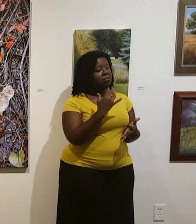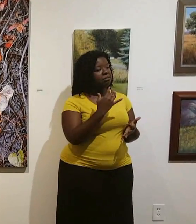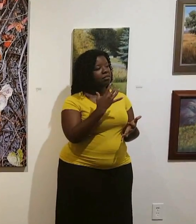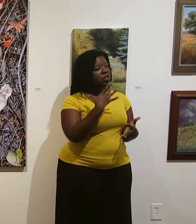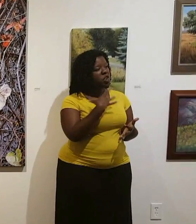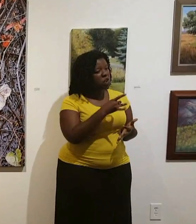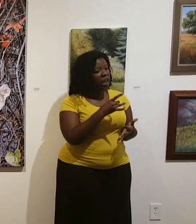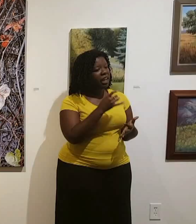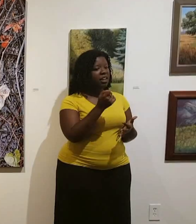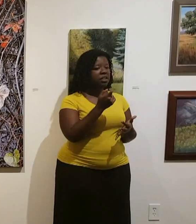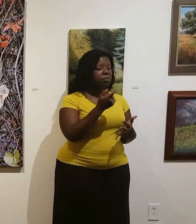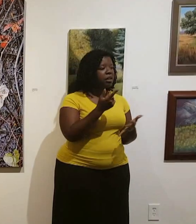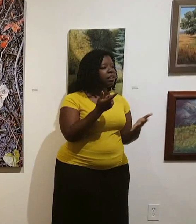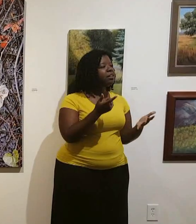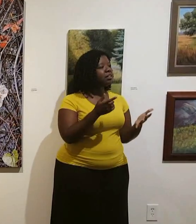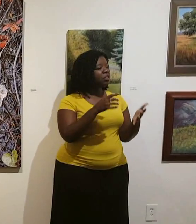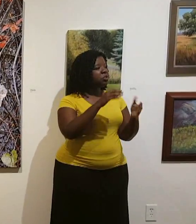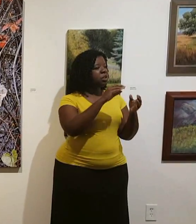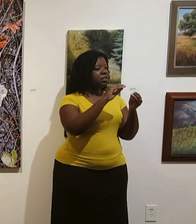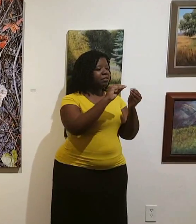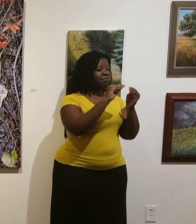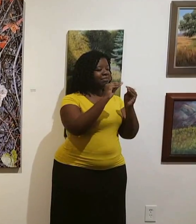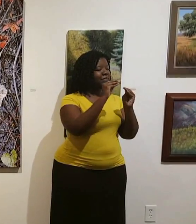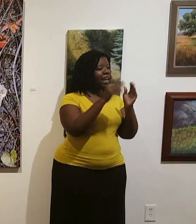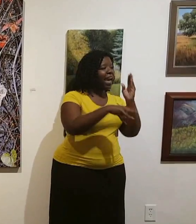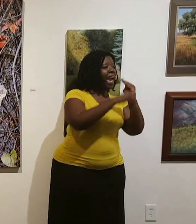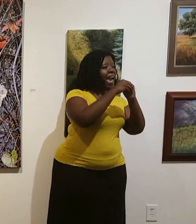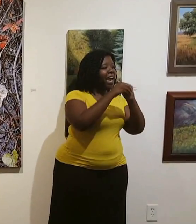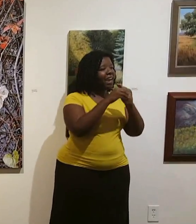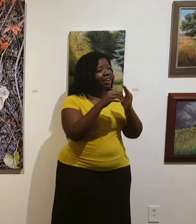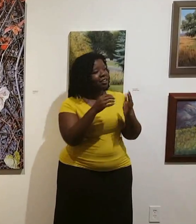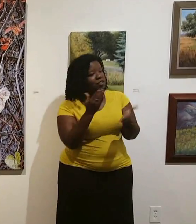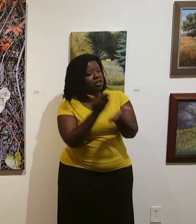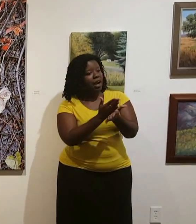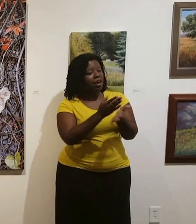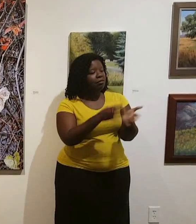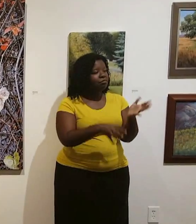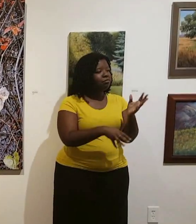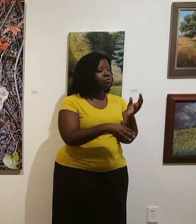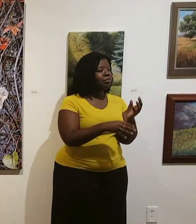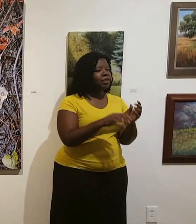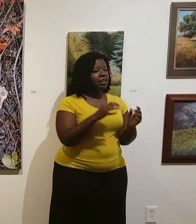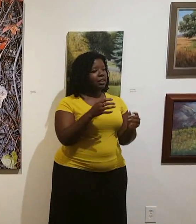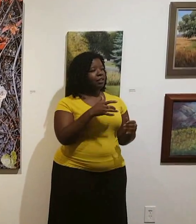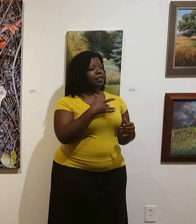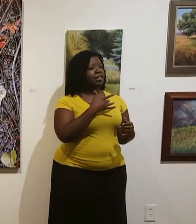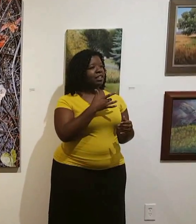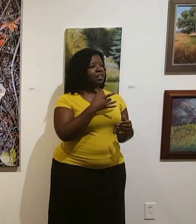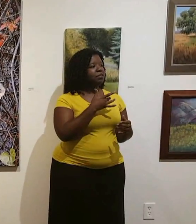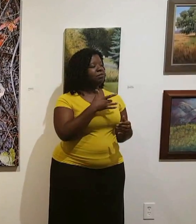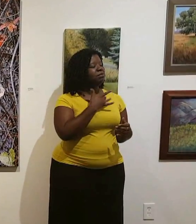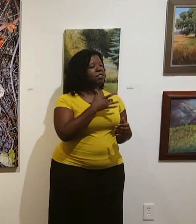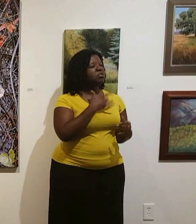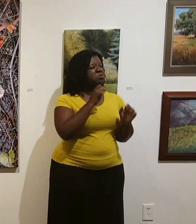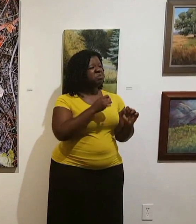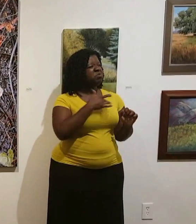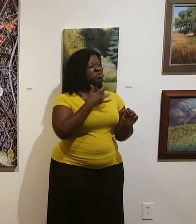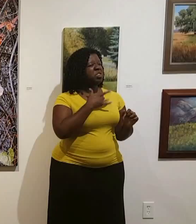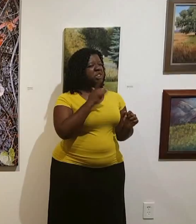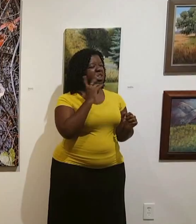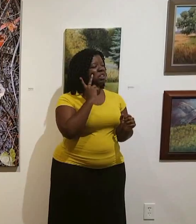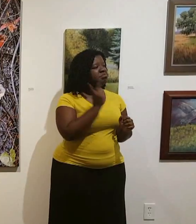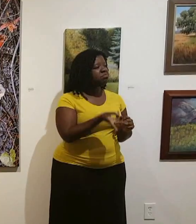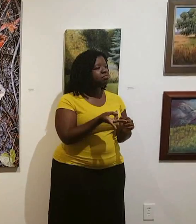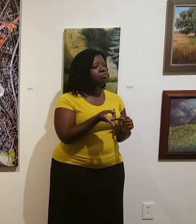that little bit or that little edge. It can soften it. It can give it a feeling of volume.